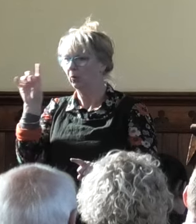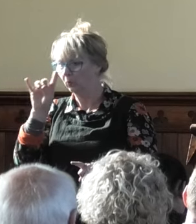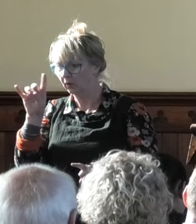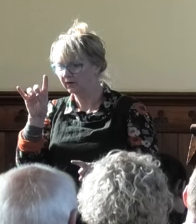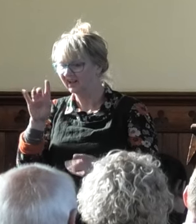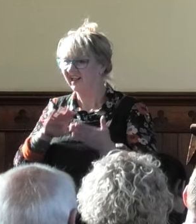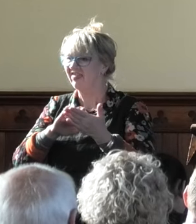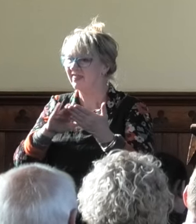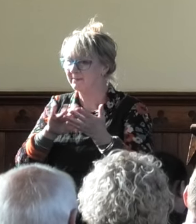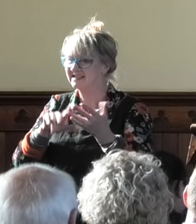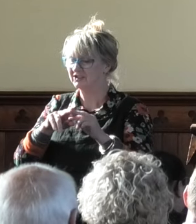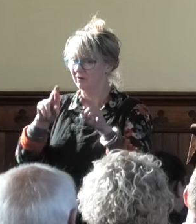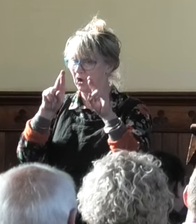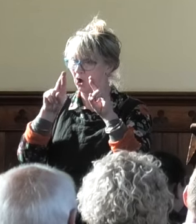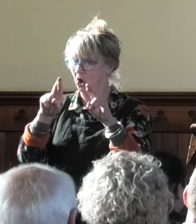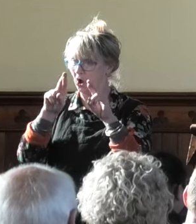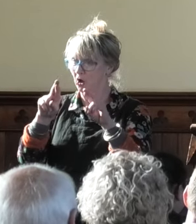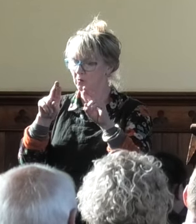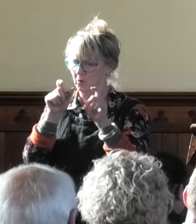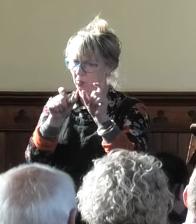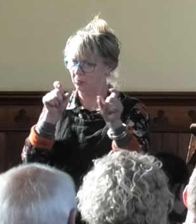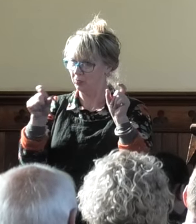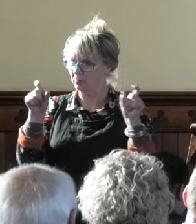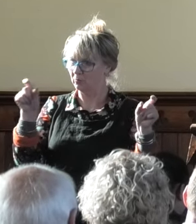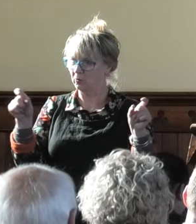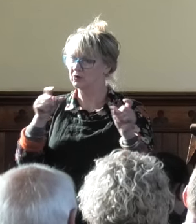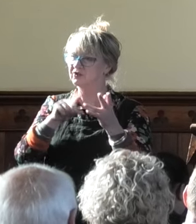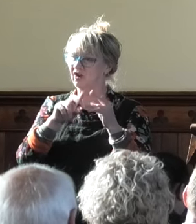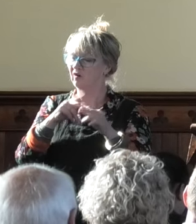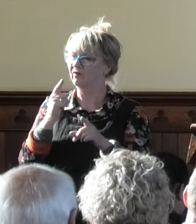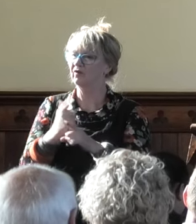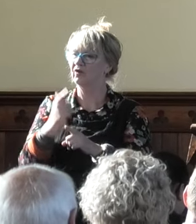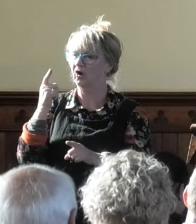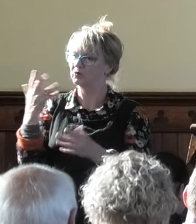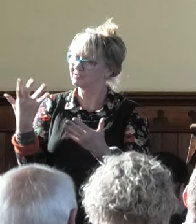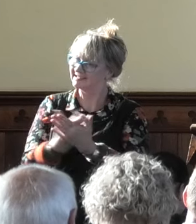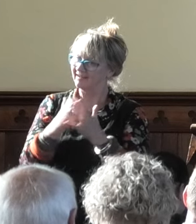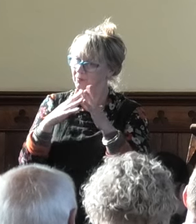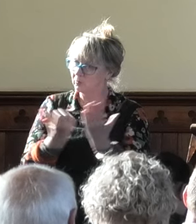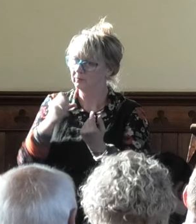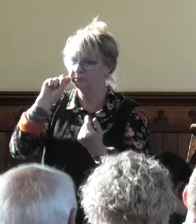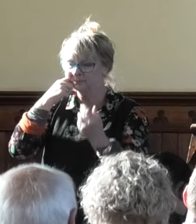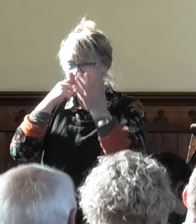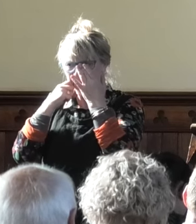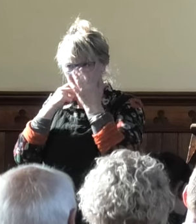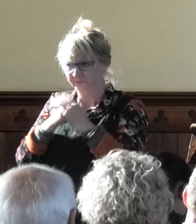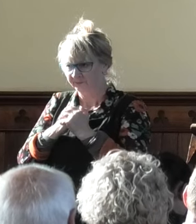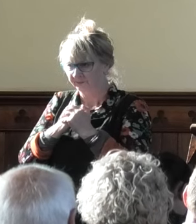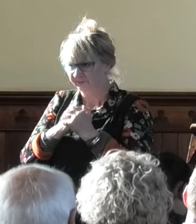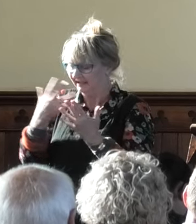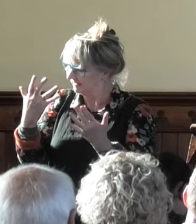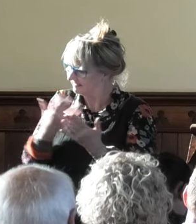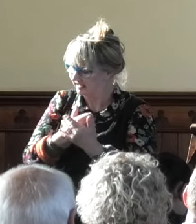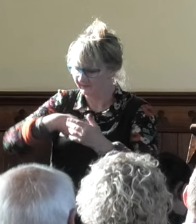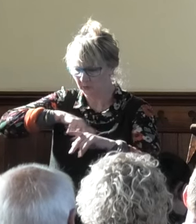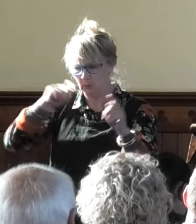of hope that there was in the lyrics that exalted Jesus as Saviour of the world. the saviour we celebrate